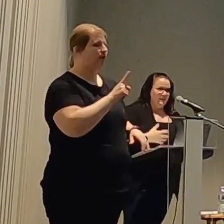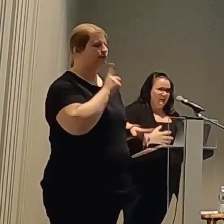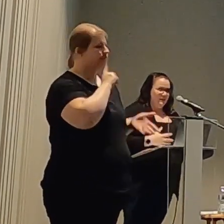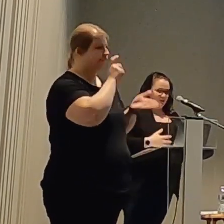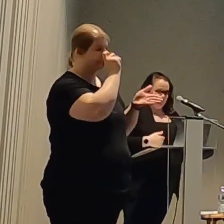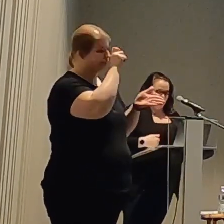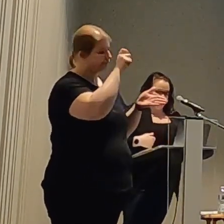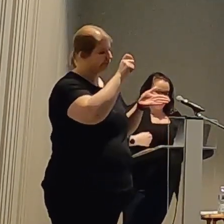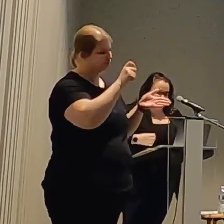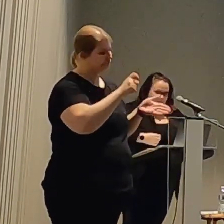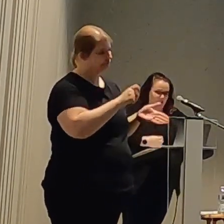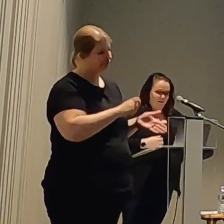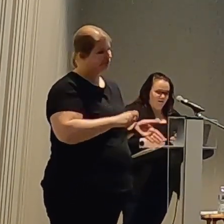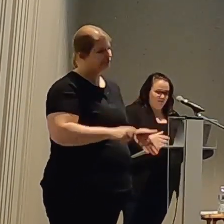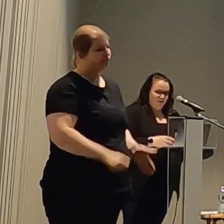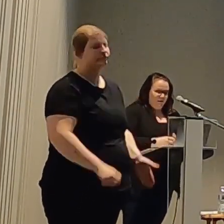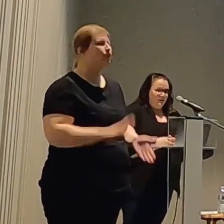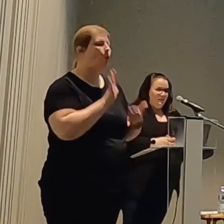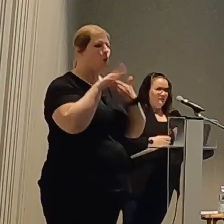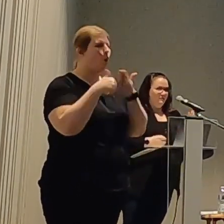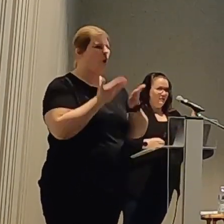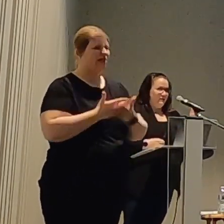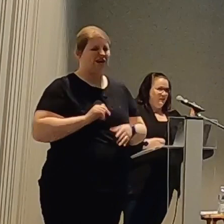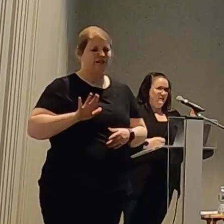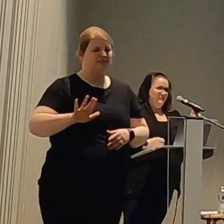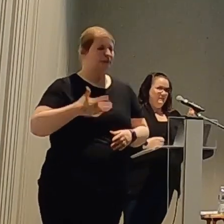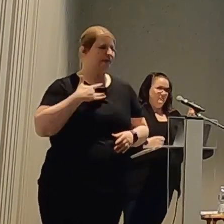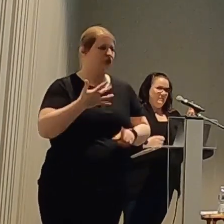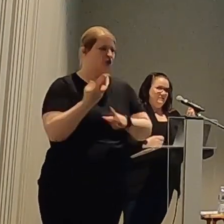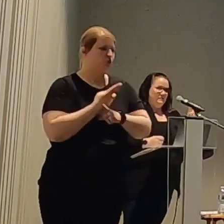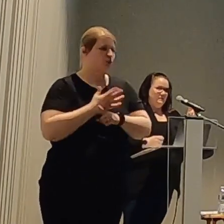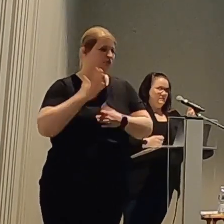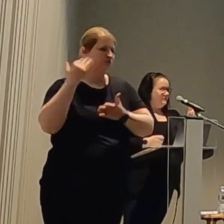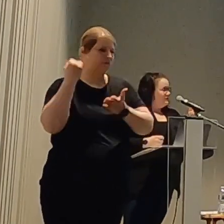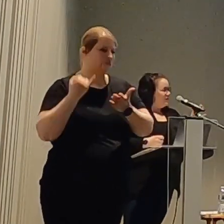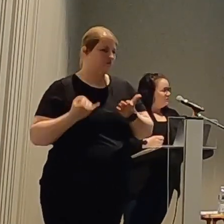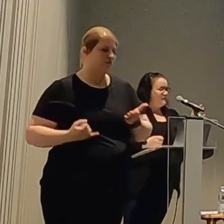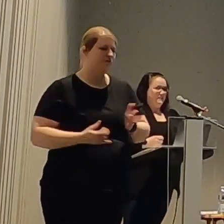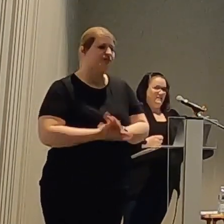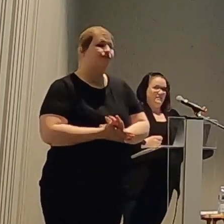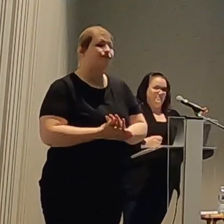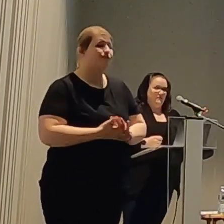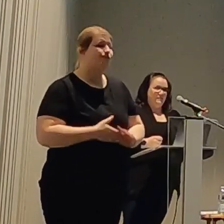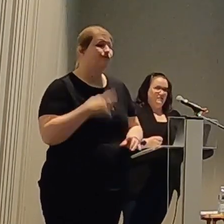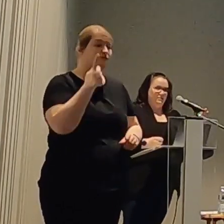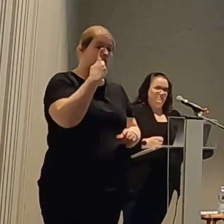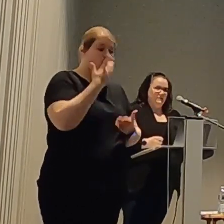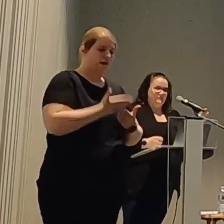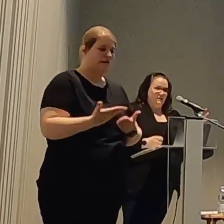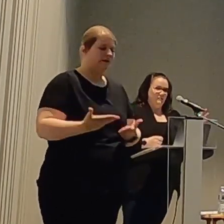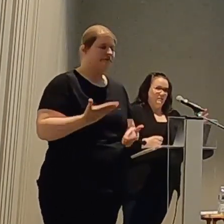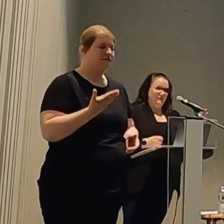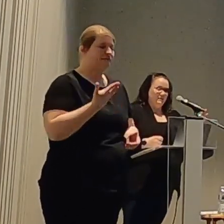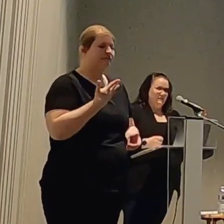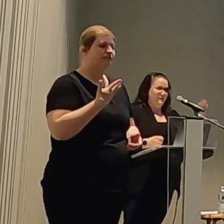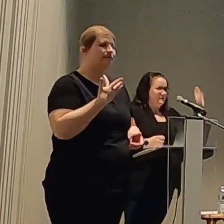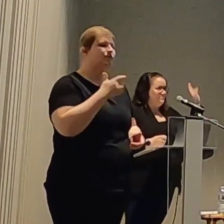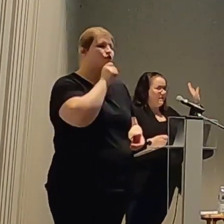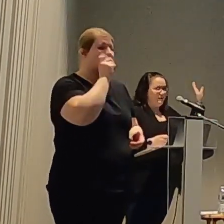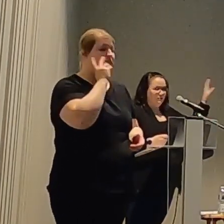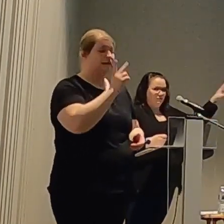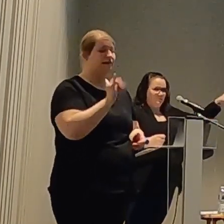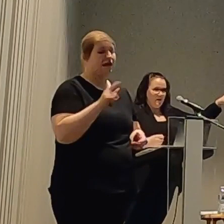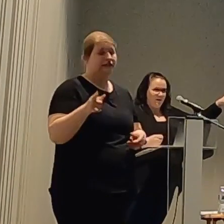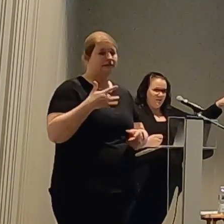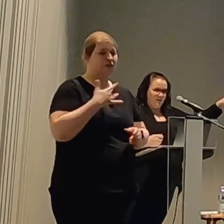utilized in his Cubist style. The one thing that we don't see in some of his Cubist artwork is